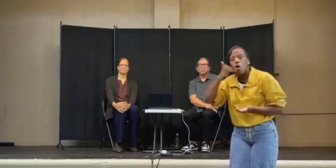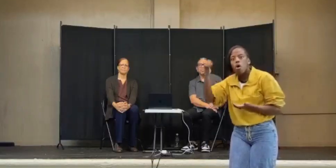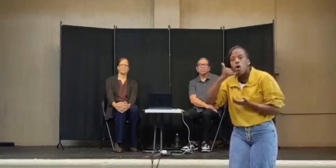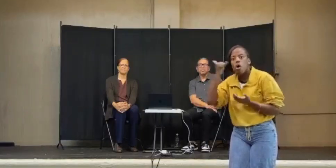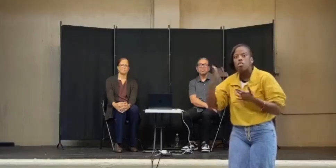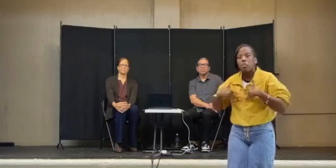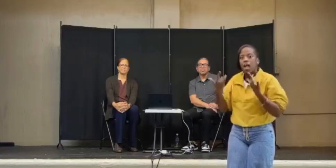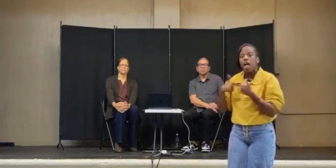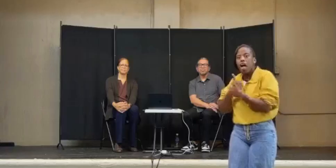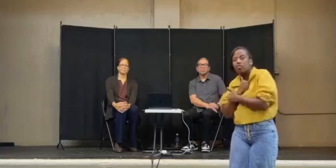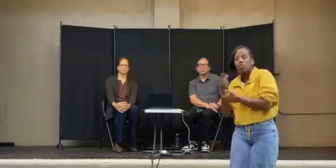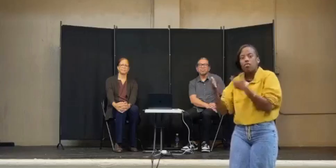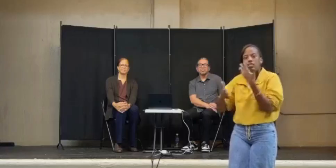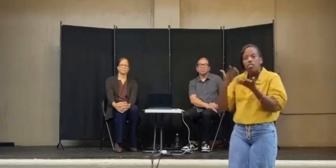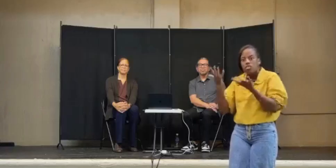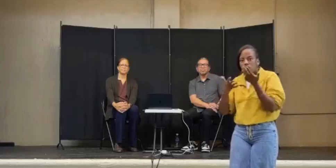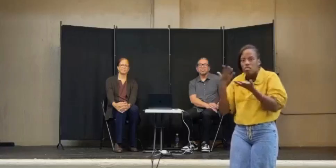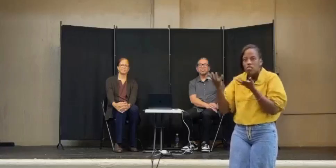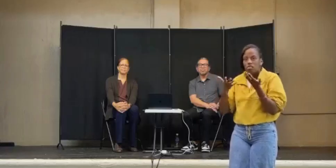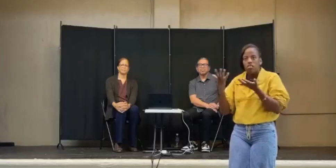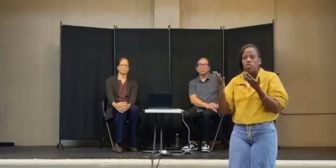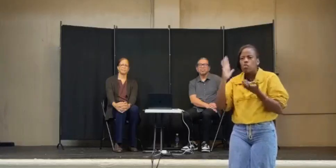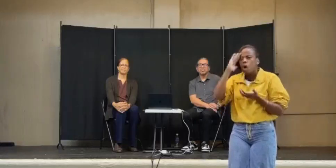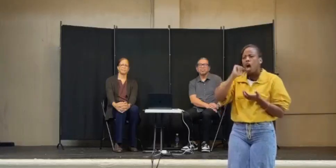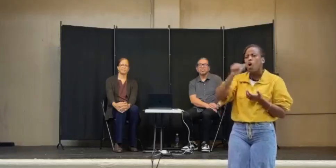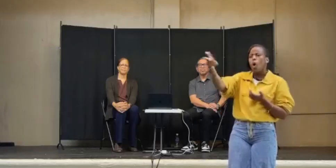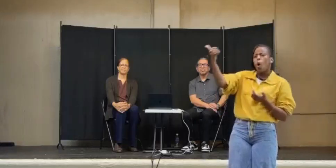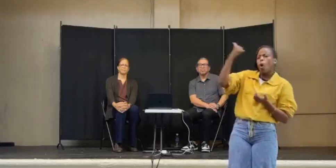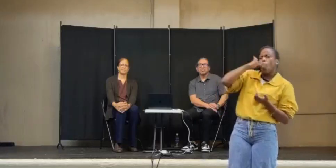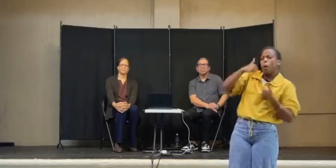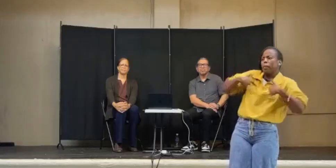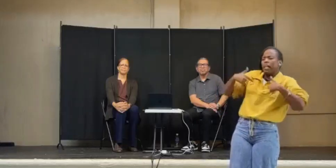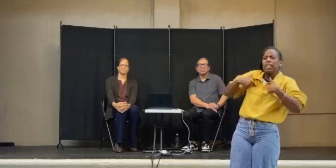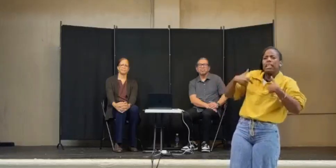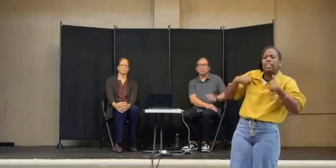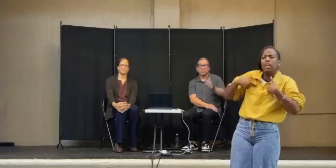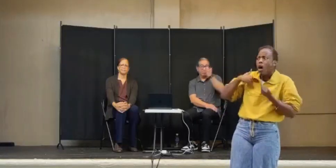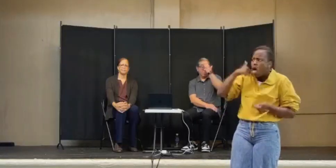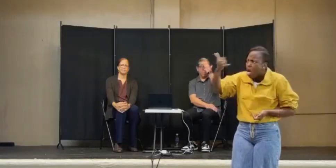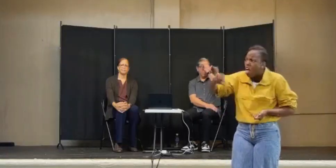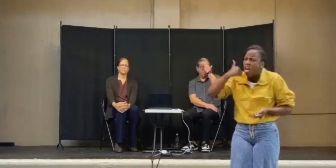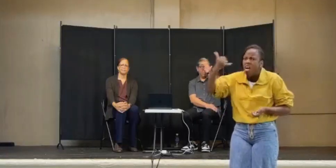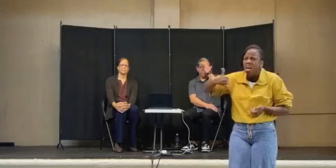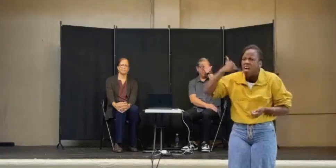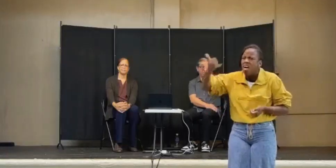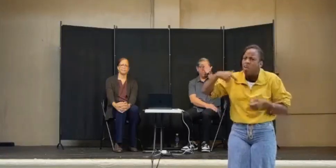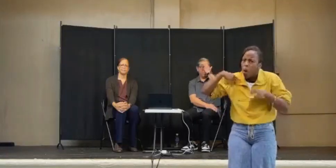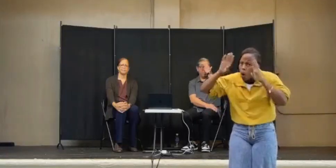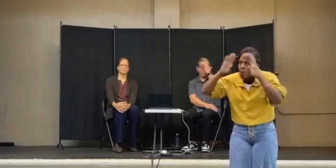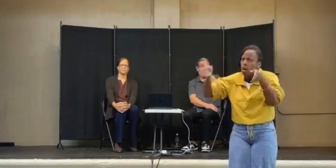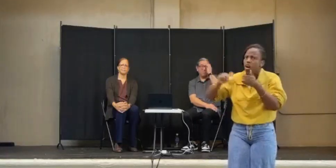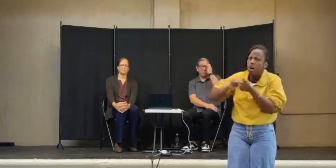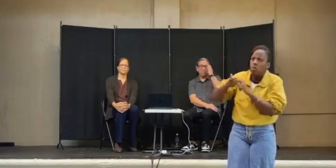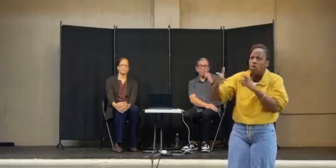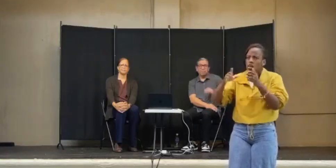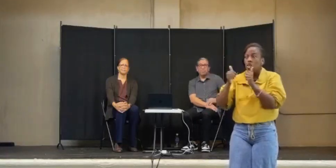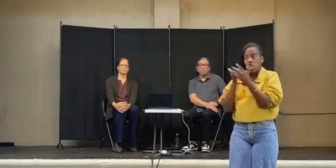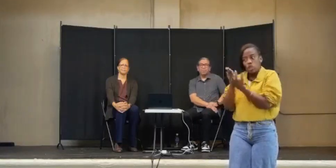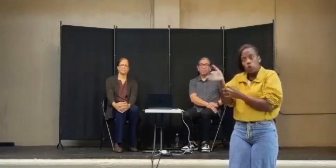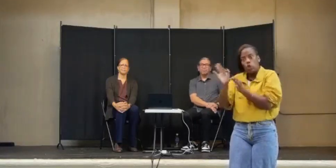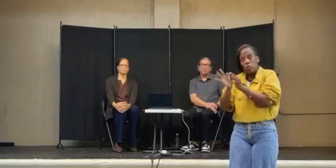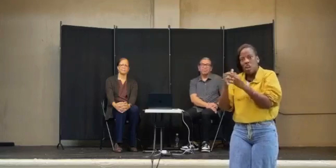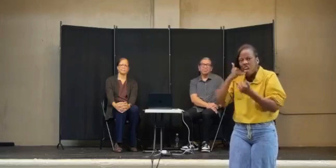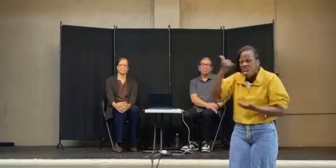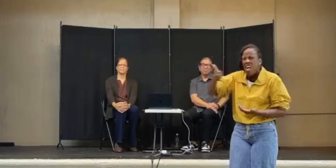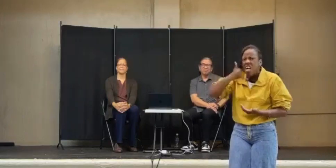of stopped connecting with my family because I didn't feel like when I called them, they didn't call me back. I'd call them, I'd make the effort, I'd reach